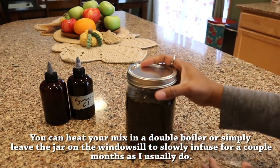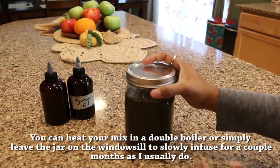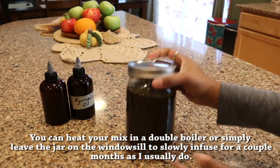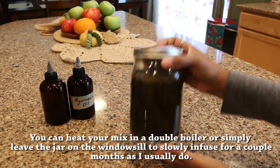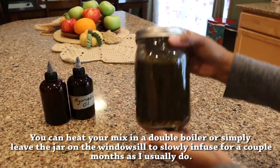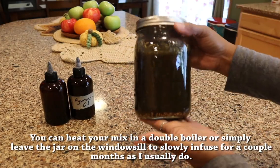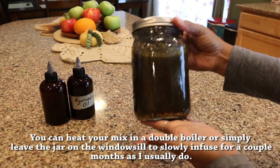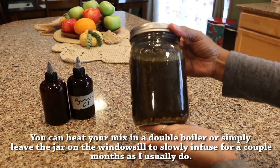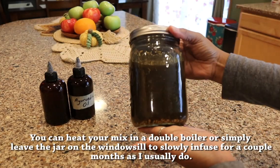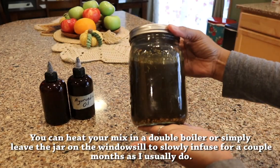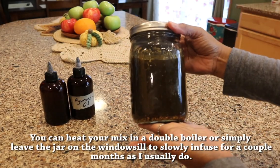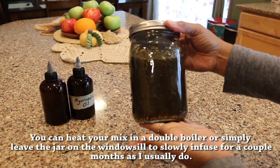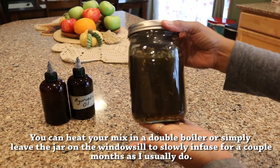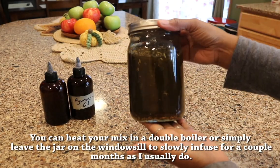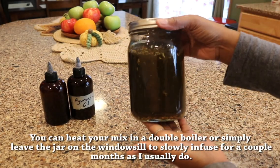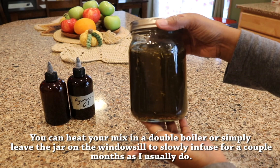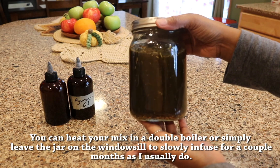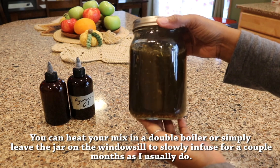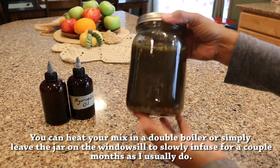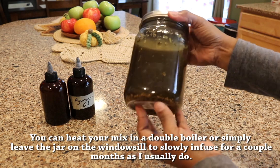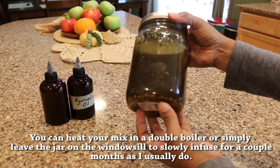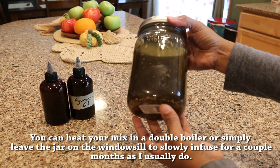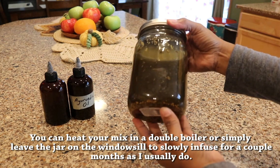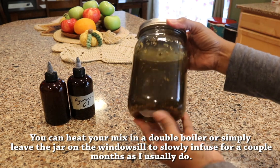it sit for a couple months, or you could just go ahead and let it sit, which